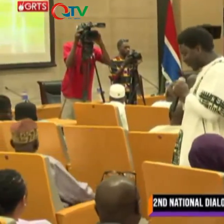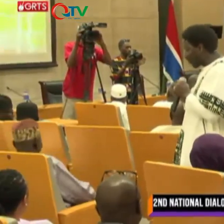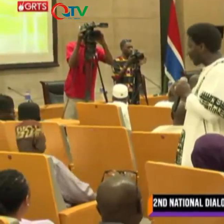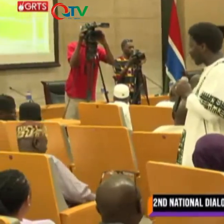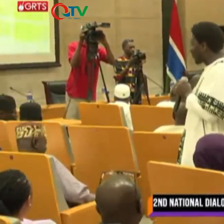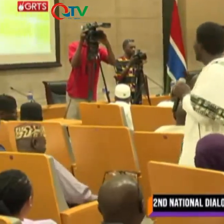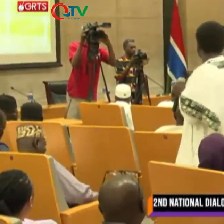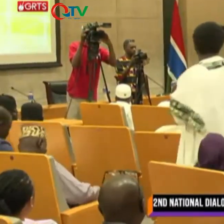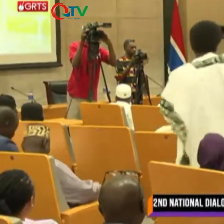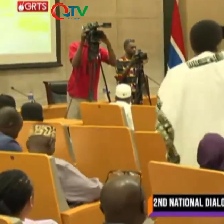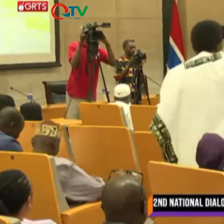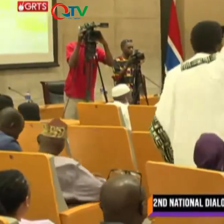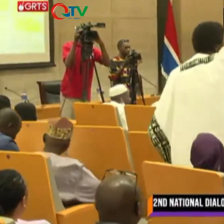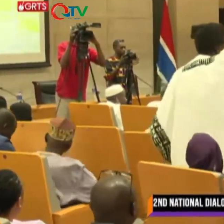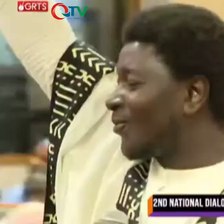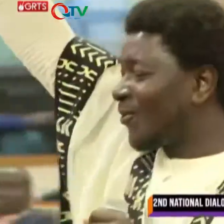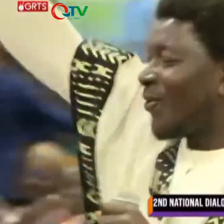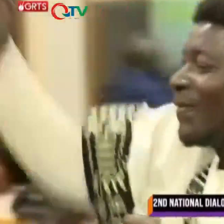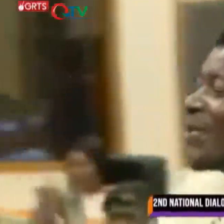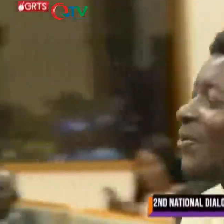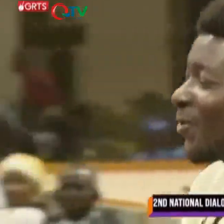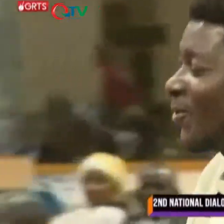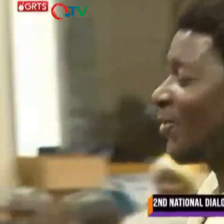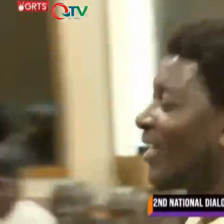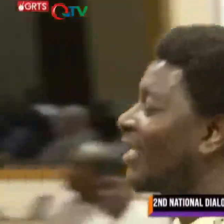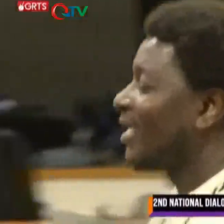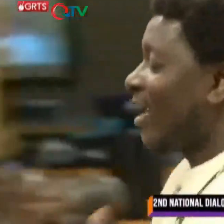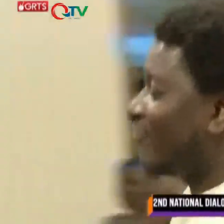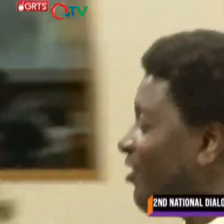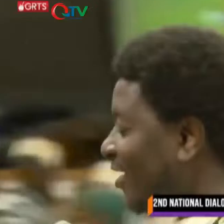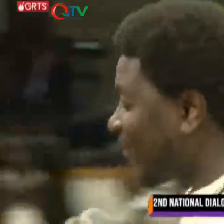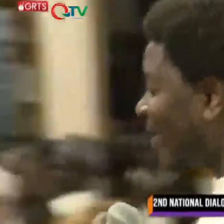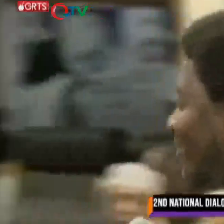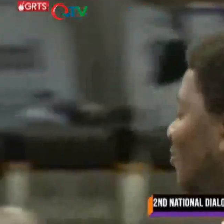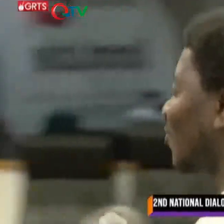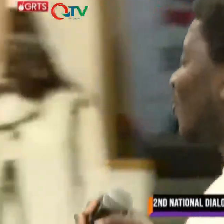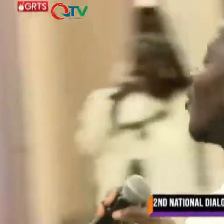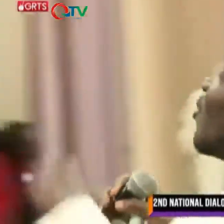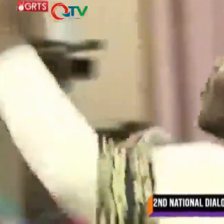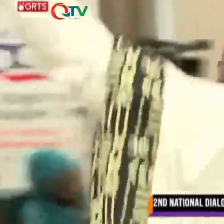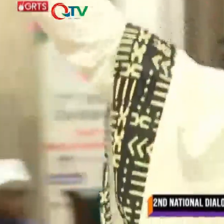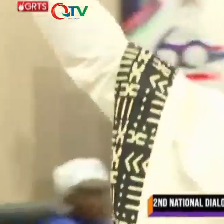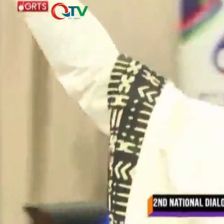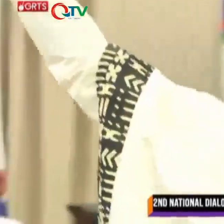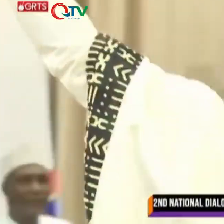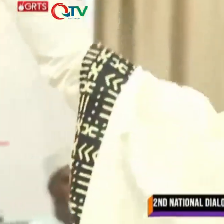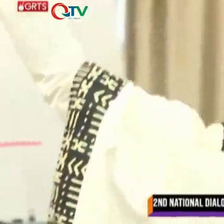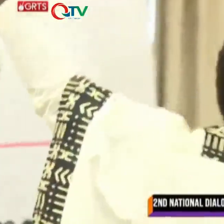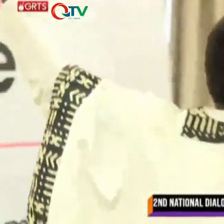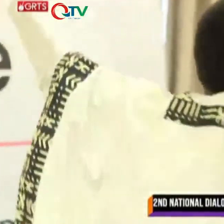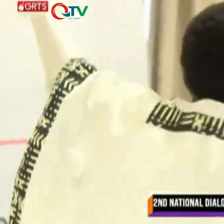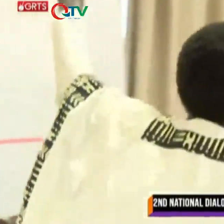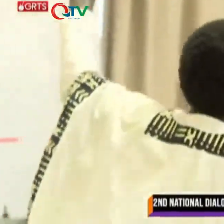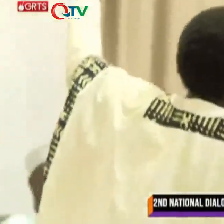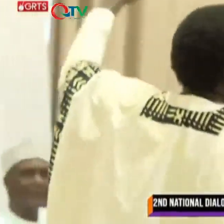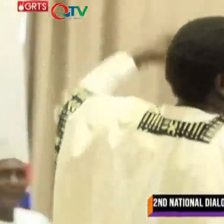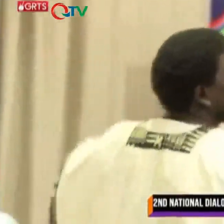nko afonye mandinko nko afonye mandinko nko